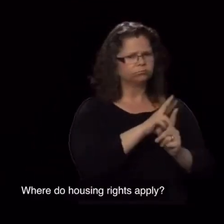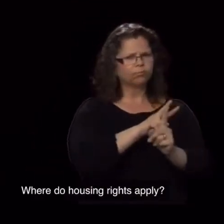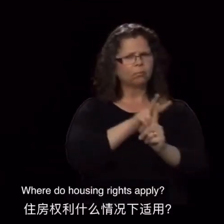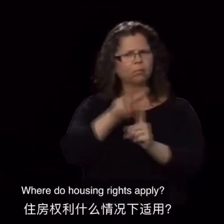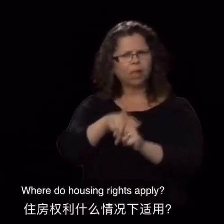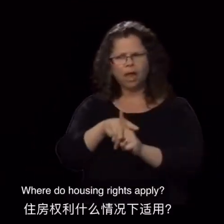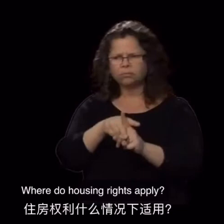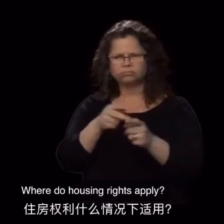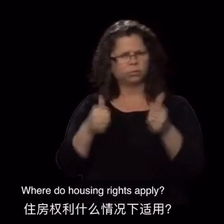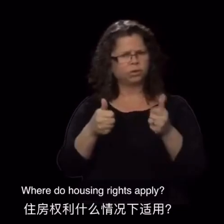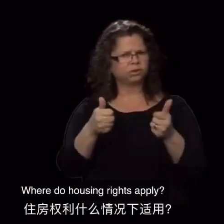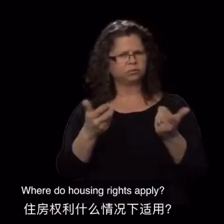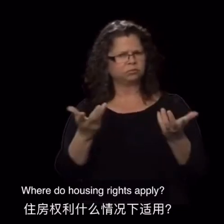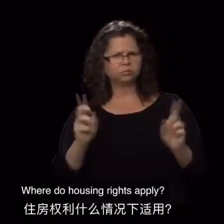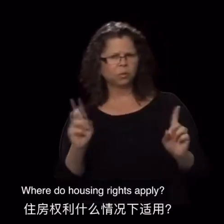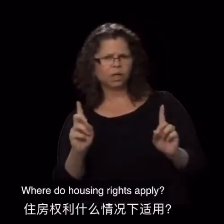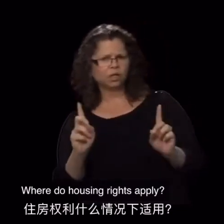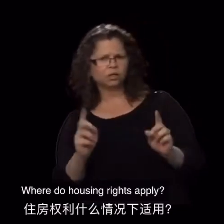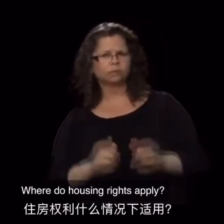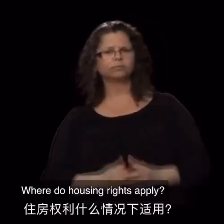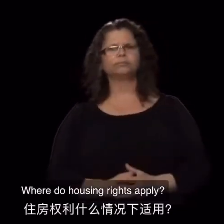Where do housing rights apply?